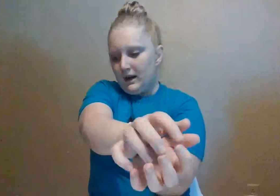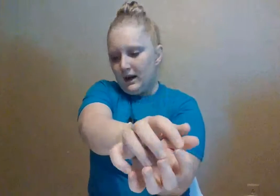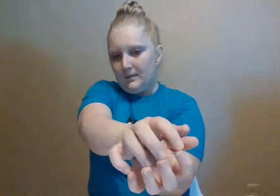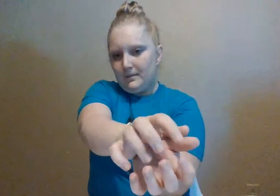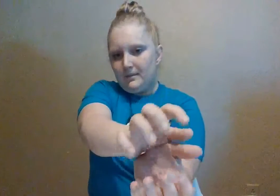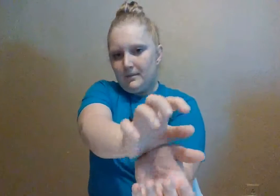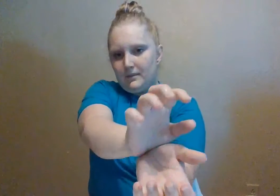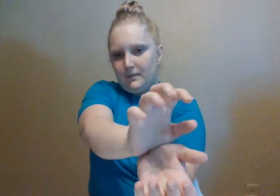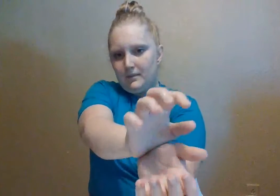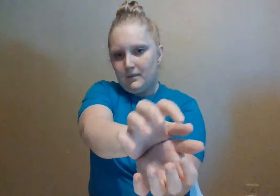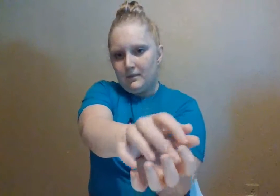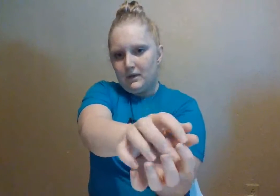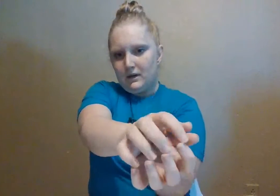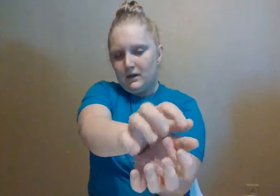up.